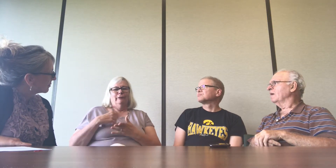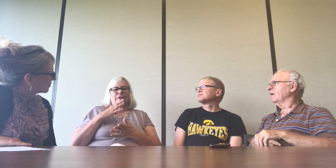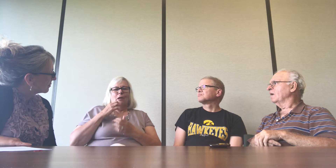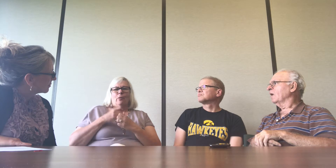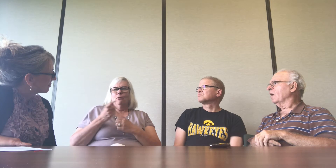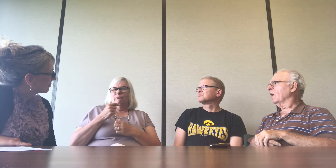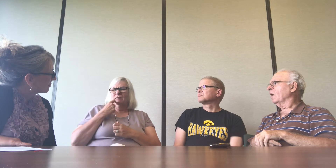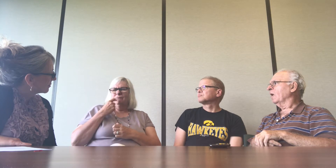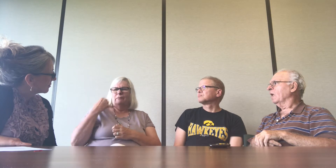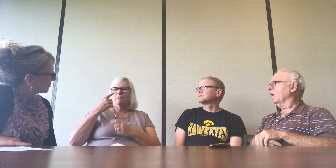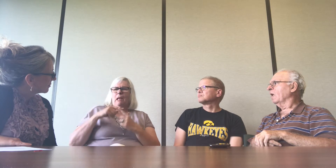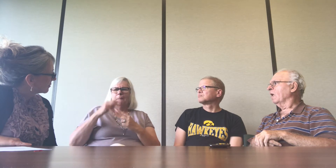young.